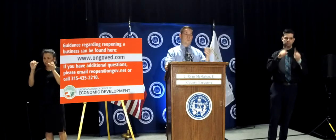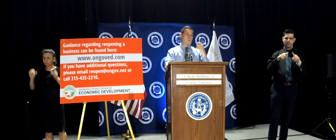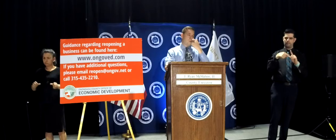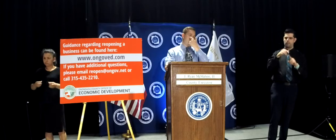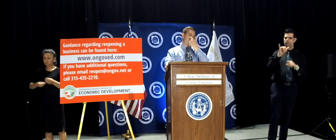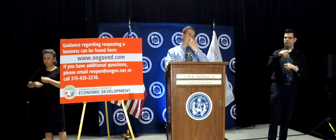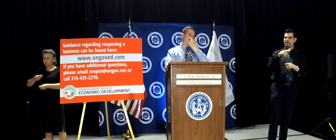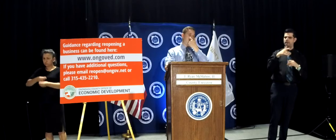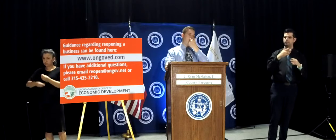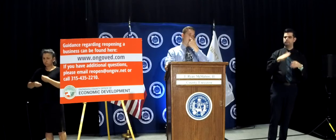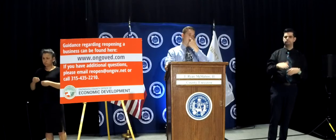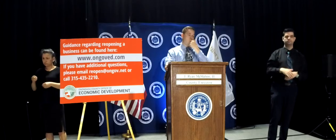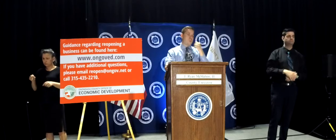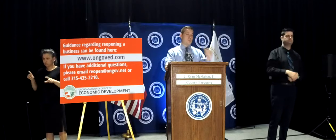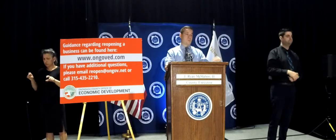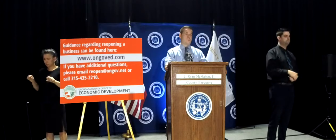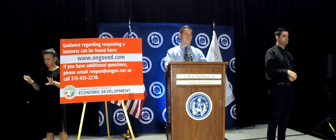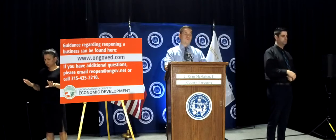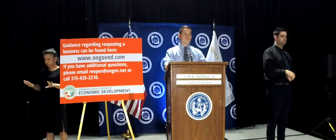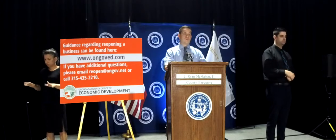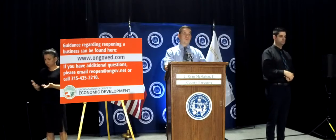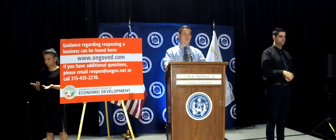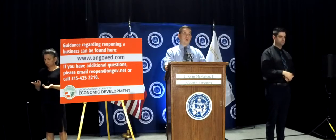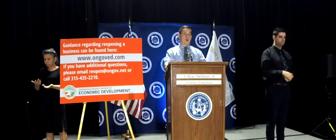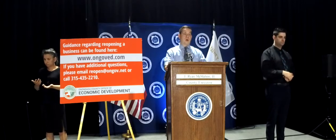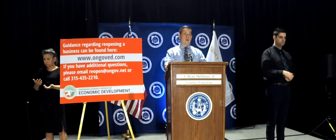their claim of safety regulations in place?